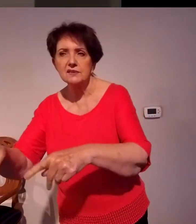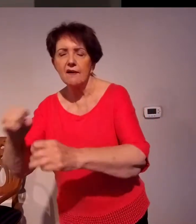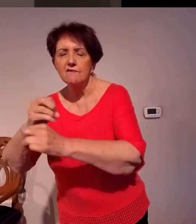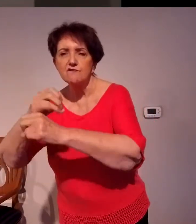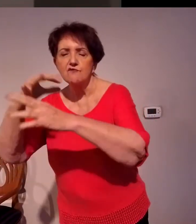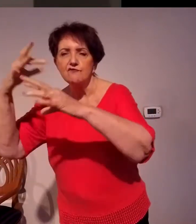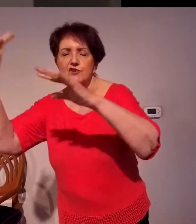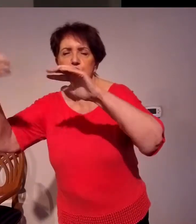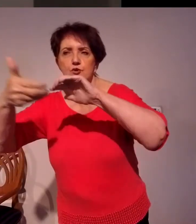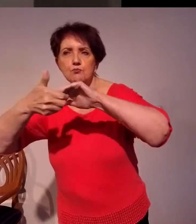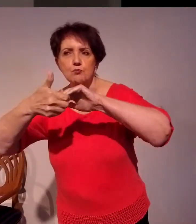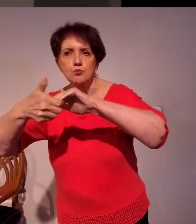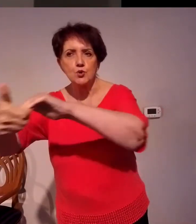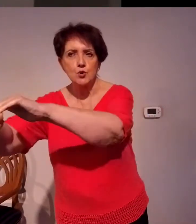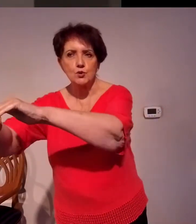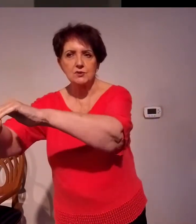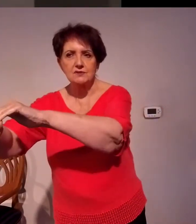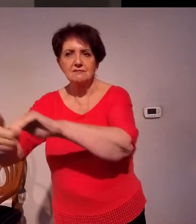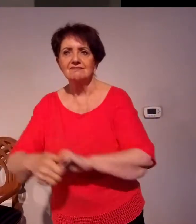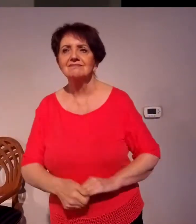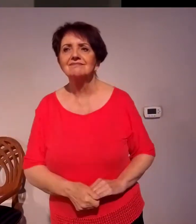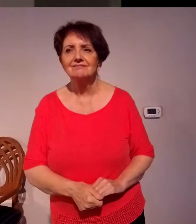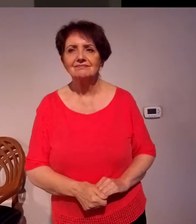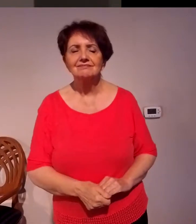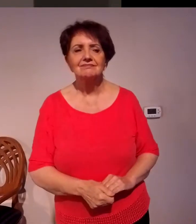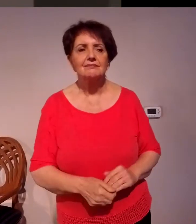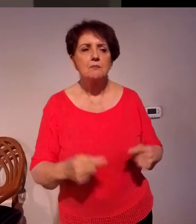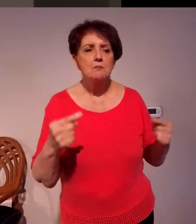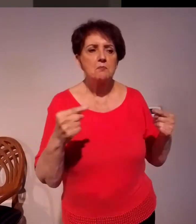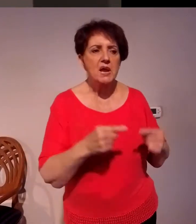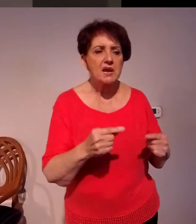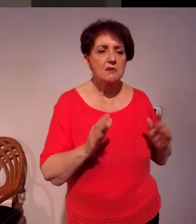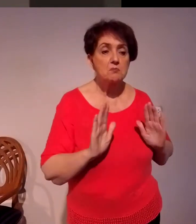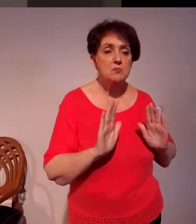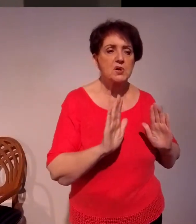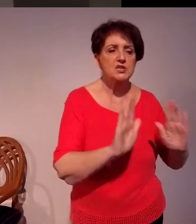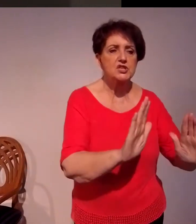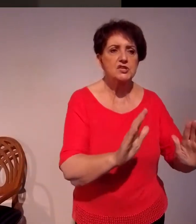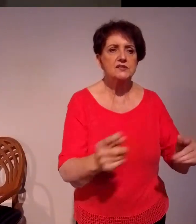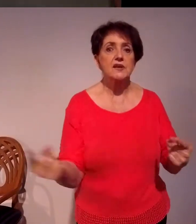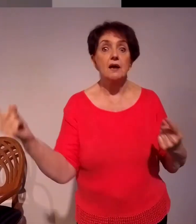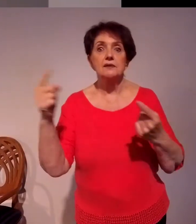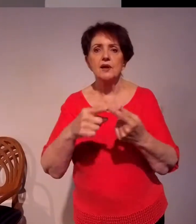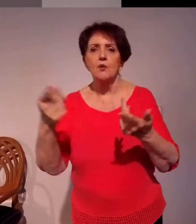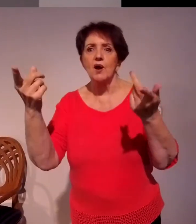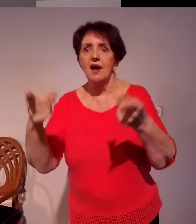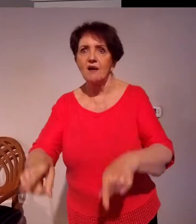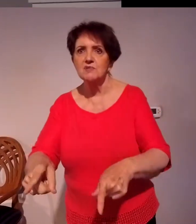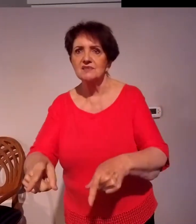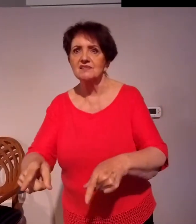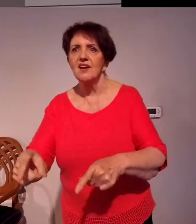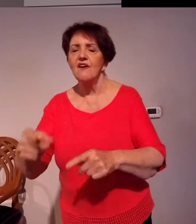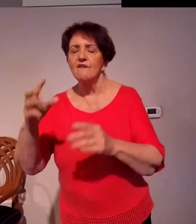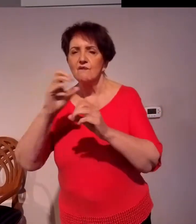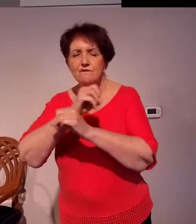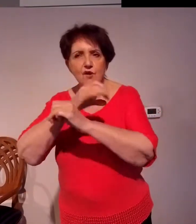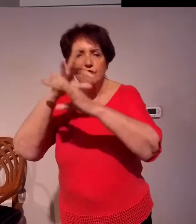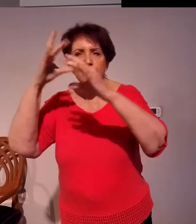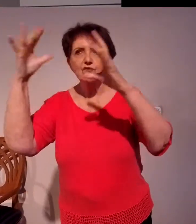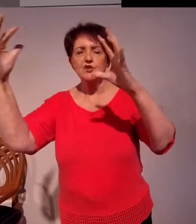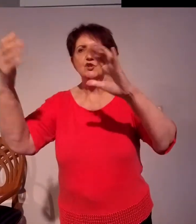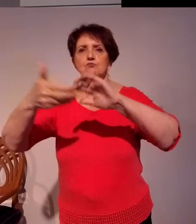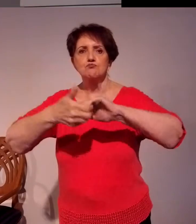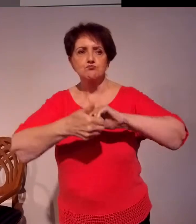Pain pushes until vision pulls. Now, so what that means is that primarily